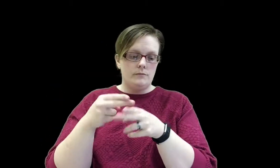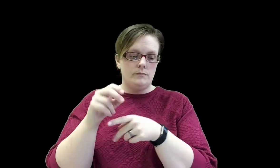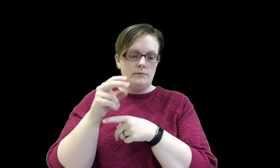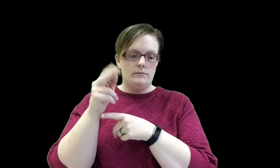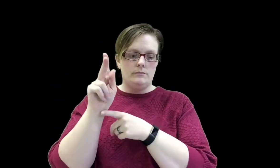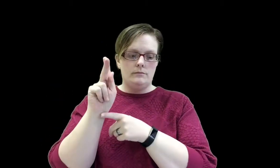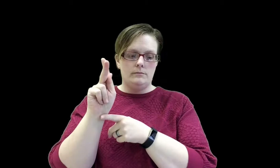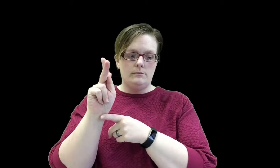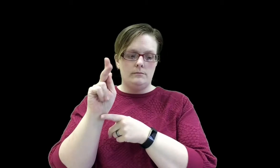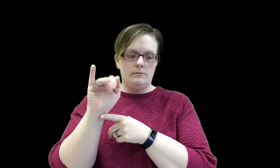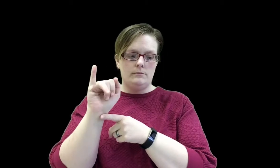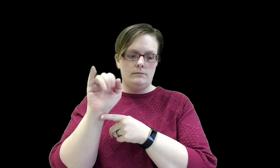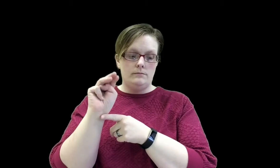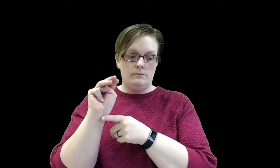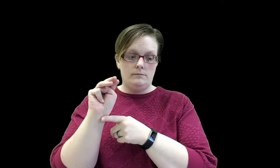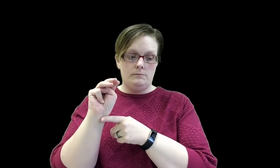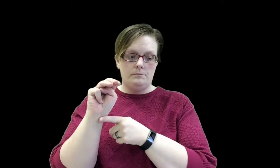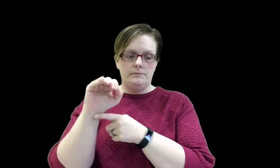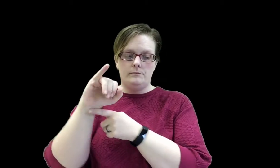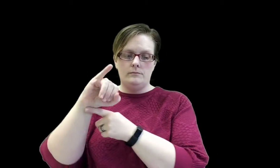is Kim